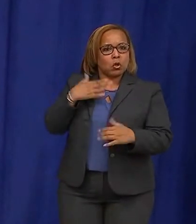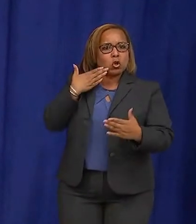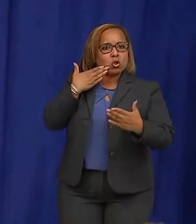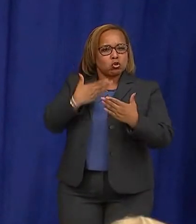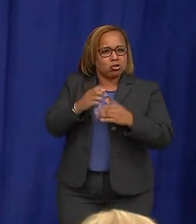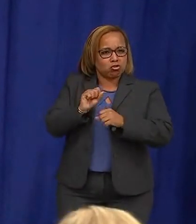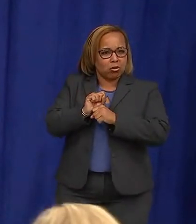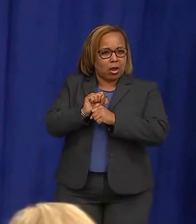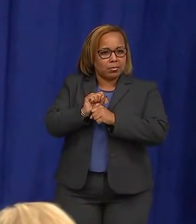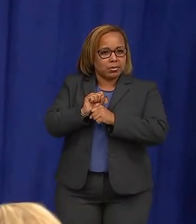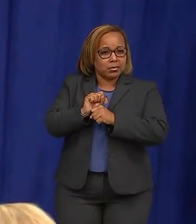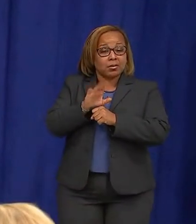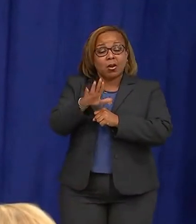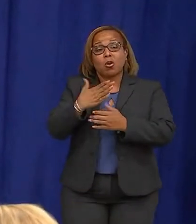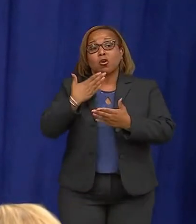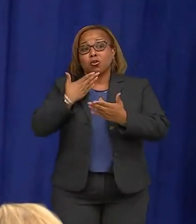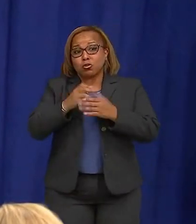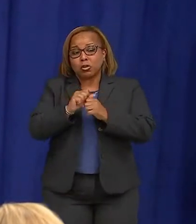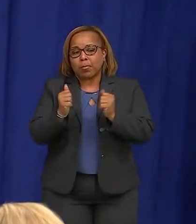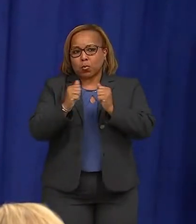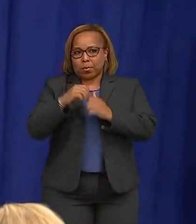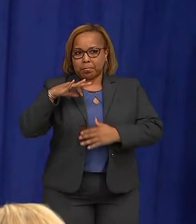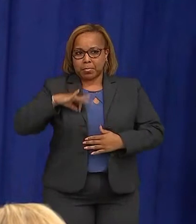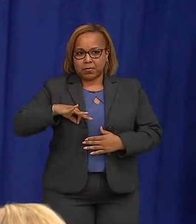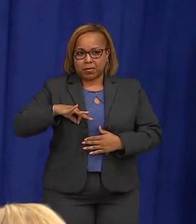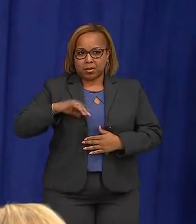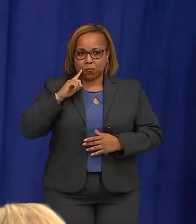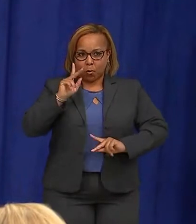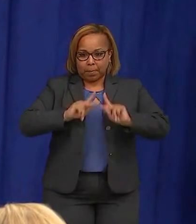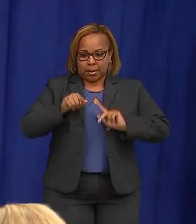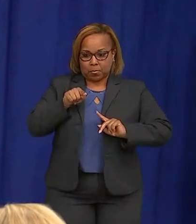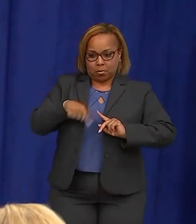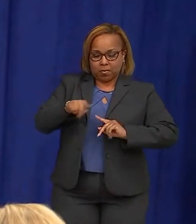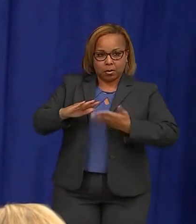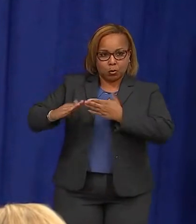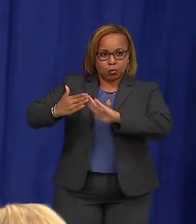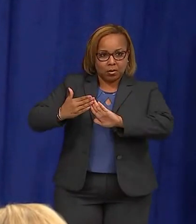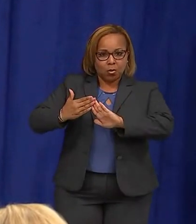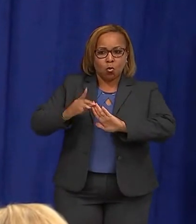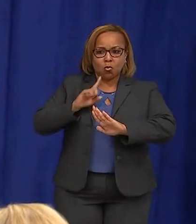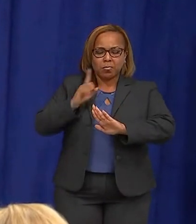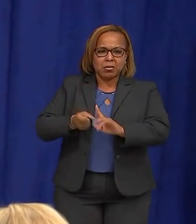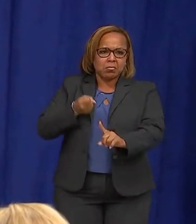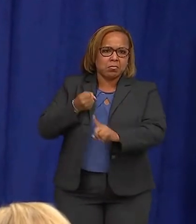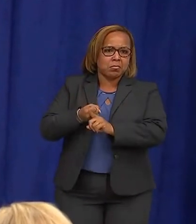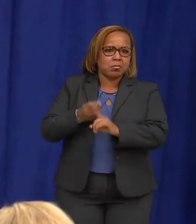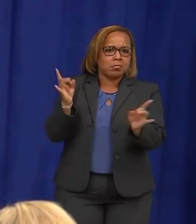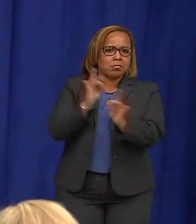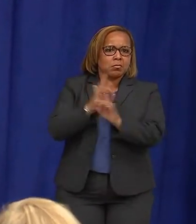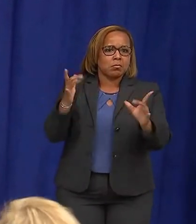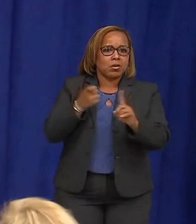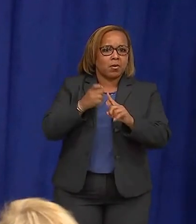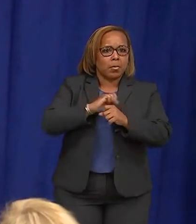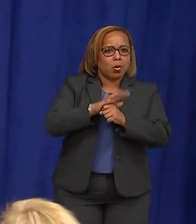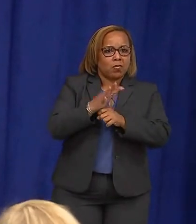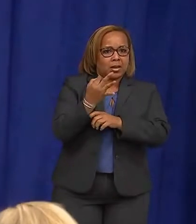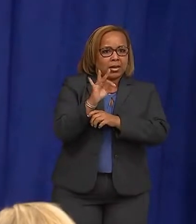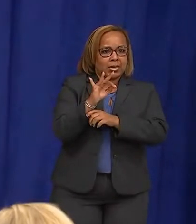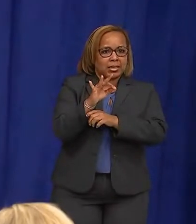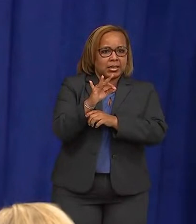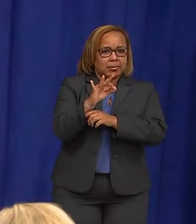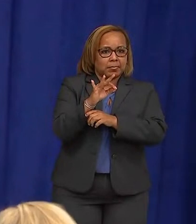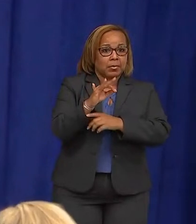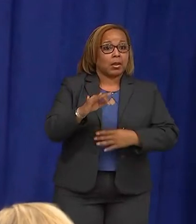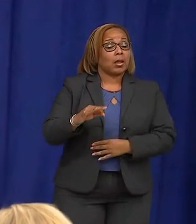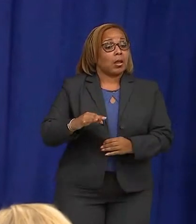jobs with benefits for people in communities that have been hard hit, not just by COVID-19, but